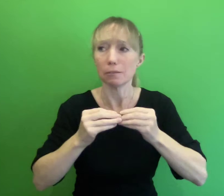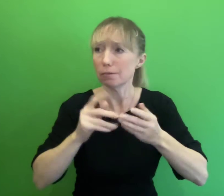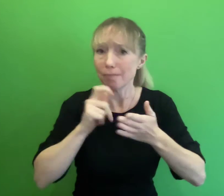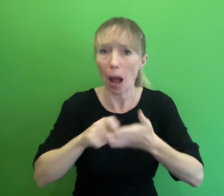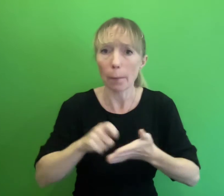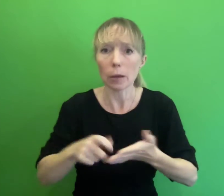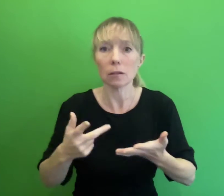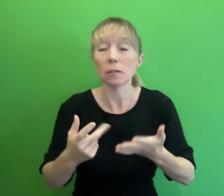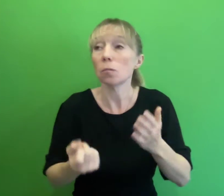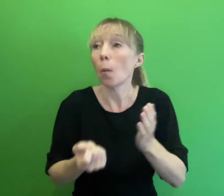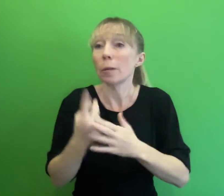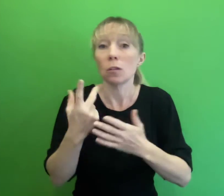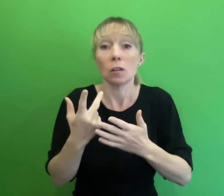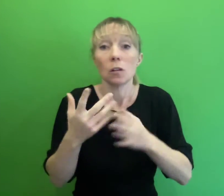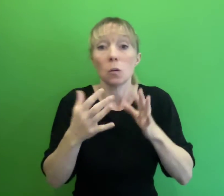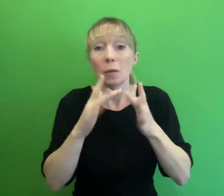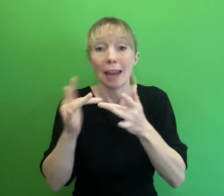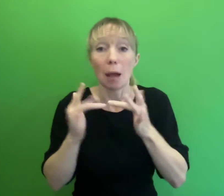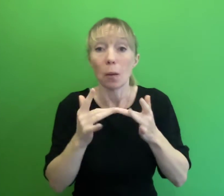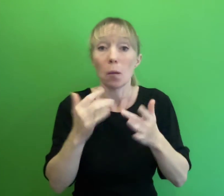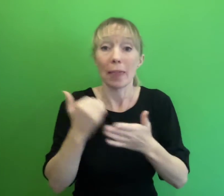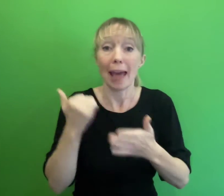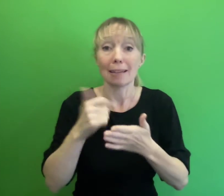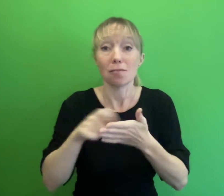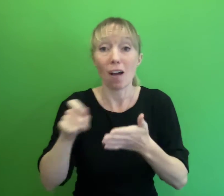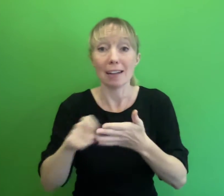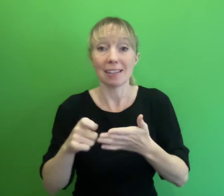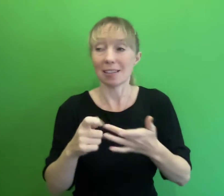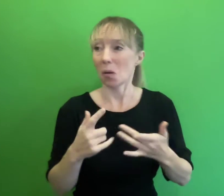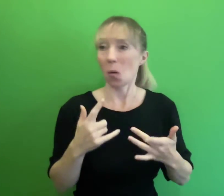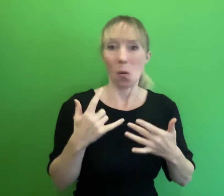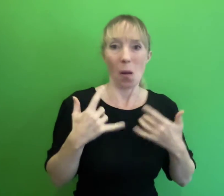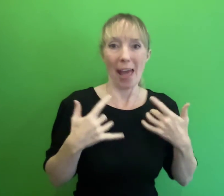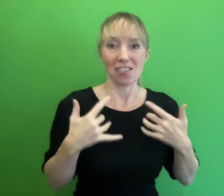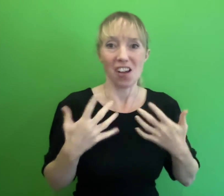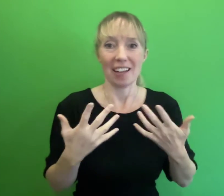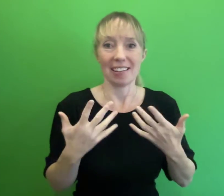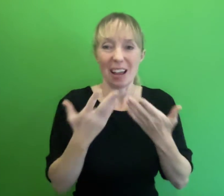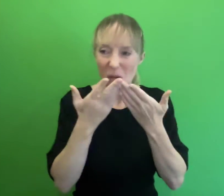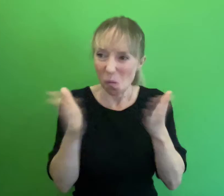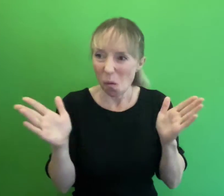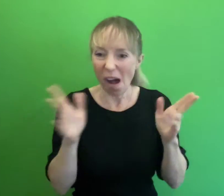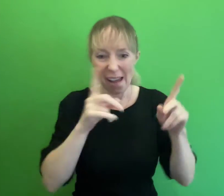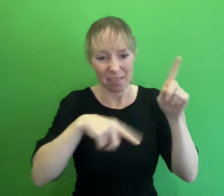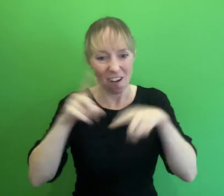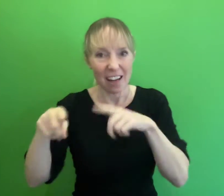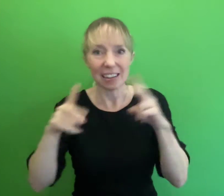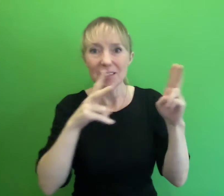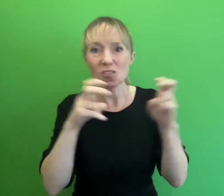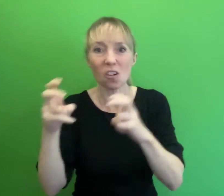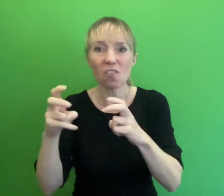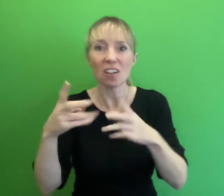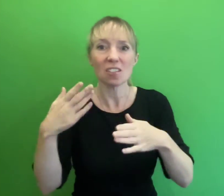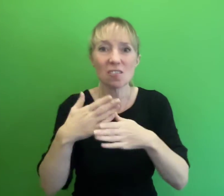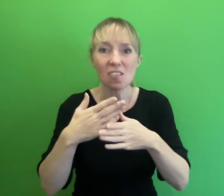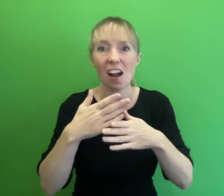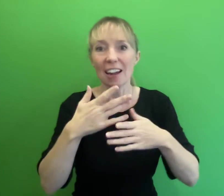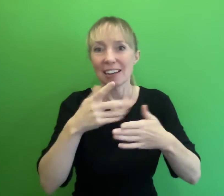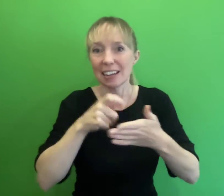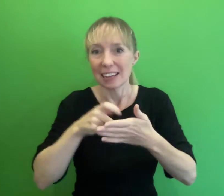excellent writers, energising, wide variety of genres, writing exercises, people, diversity in action